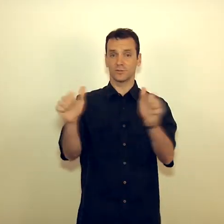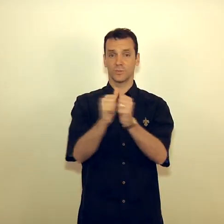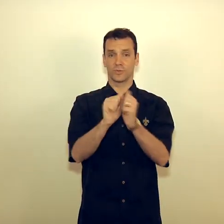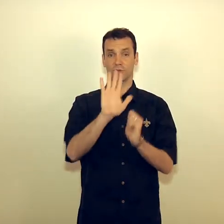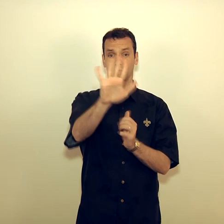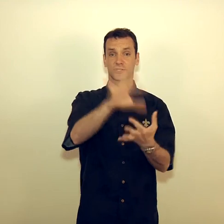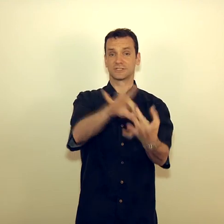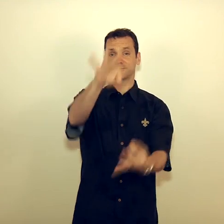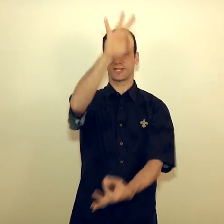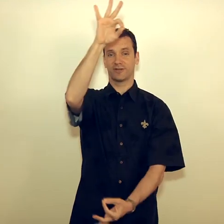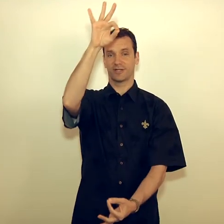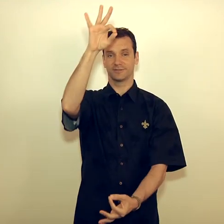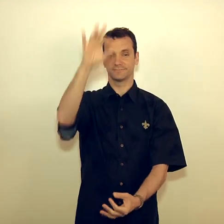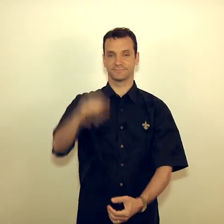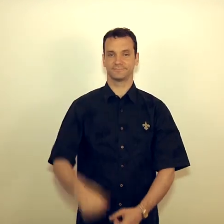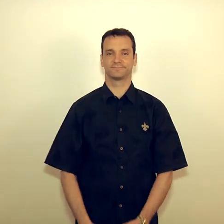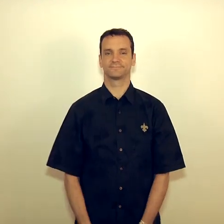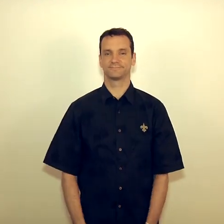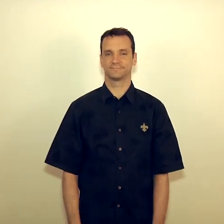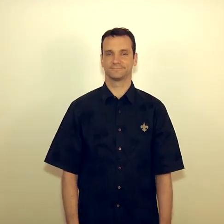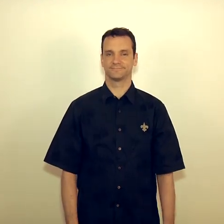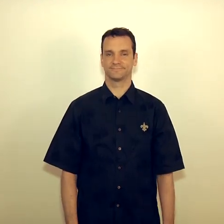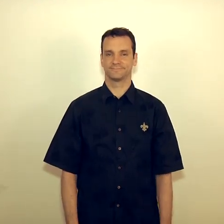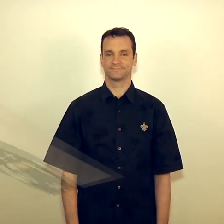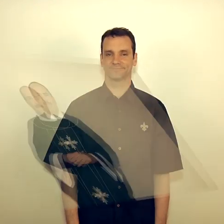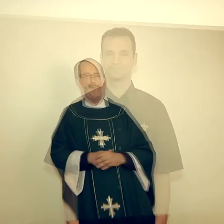And also with your spirit.